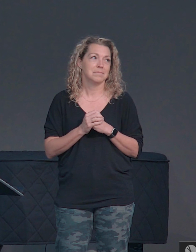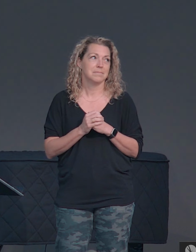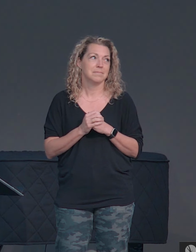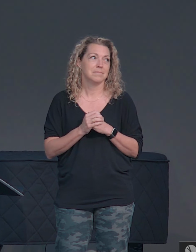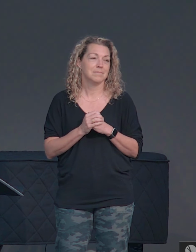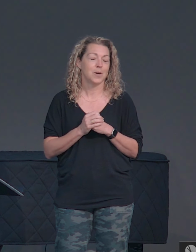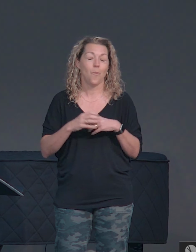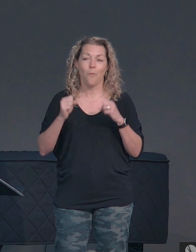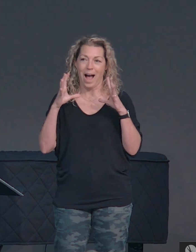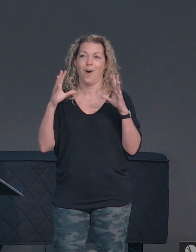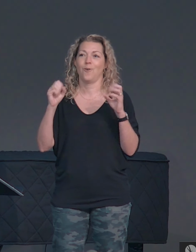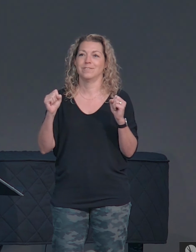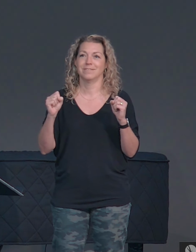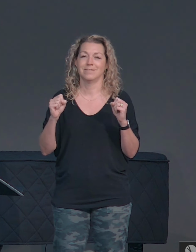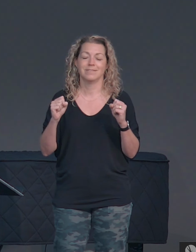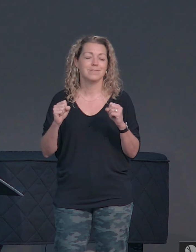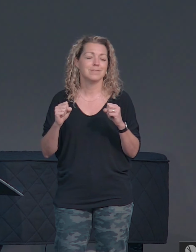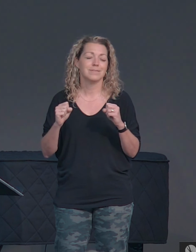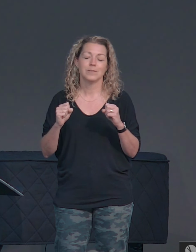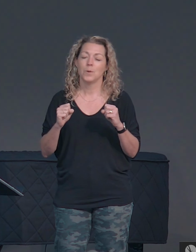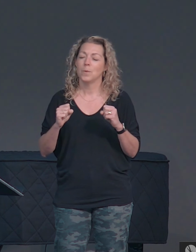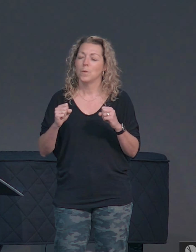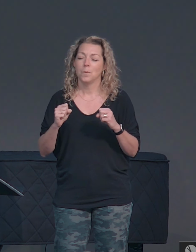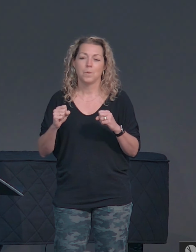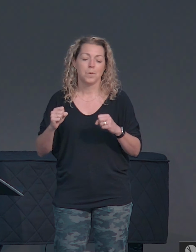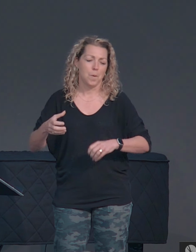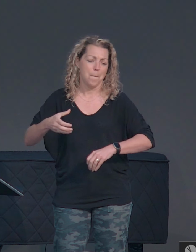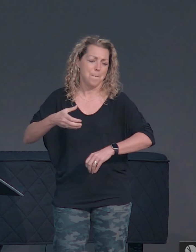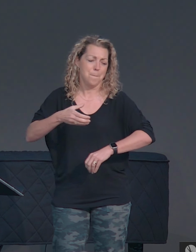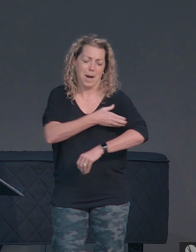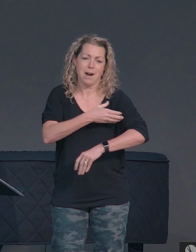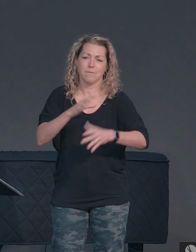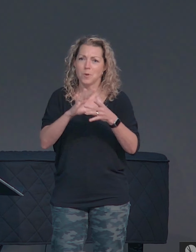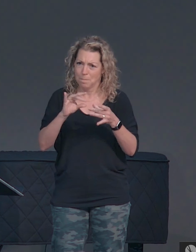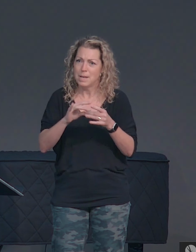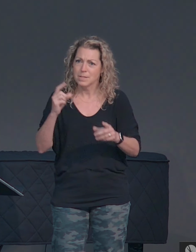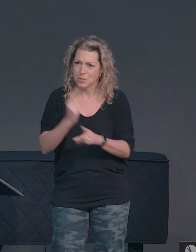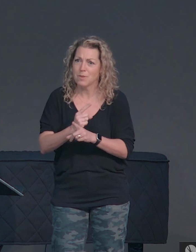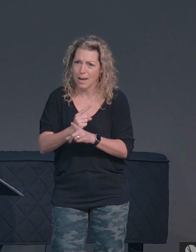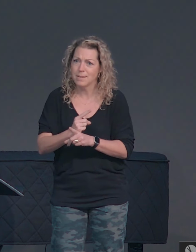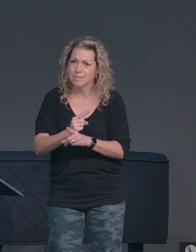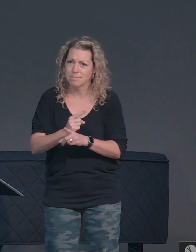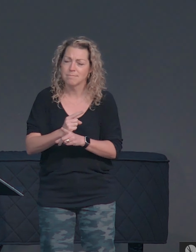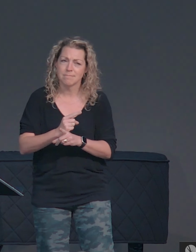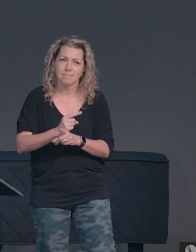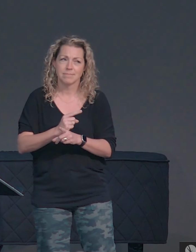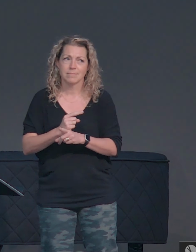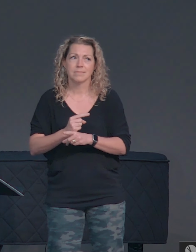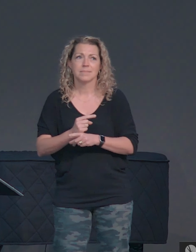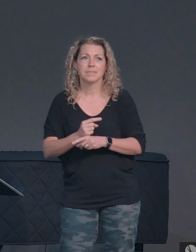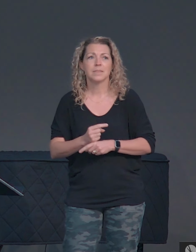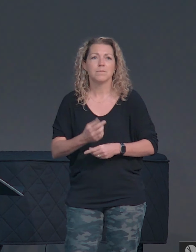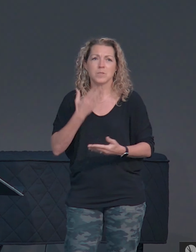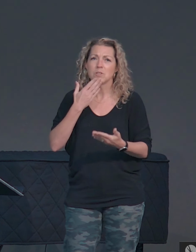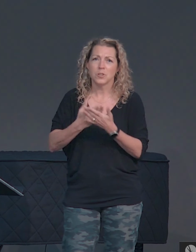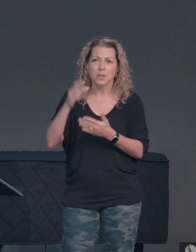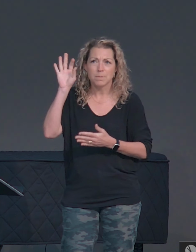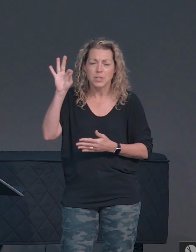There we go. Wow. What a powerful message. I'm glad that Phil had that and not me, because that would have been